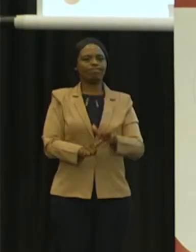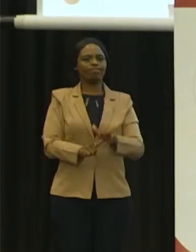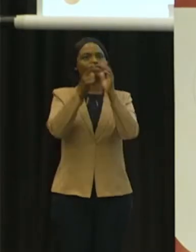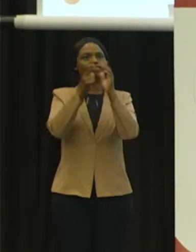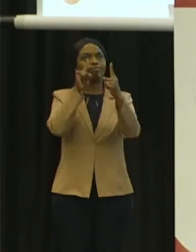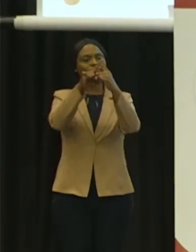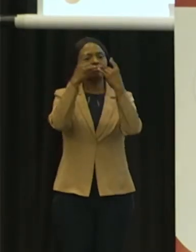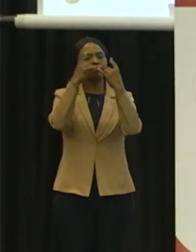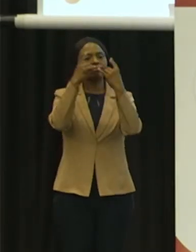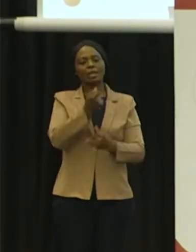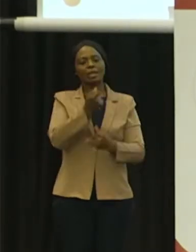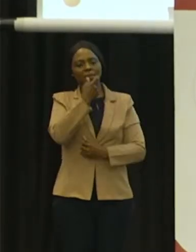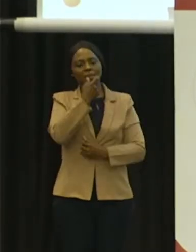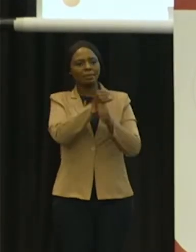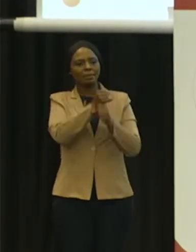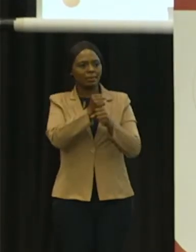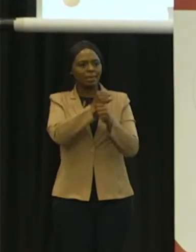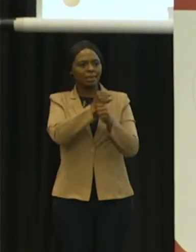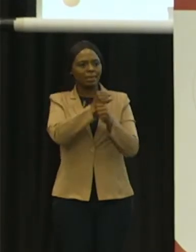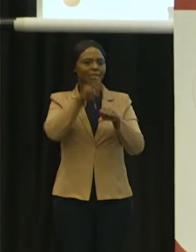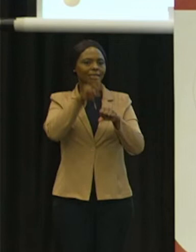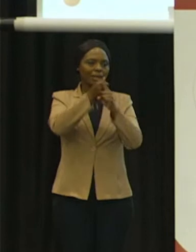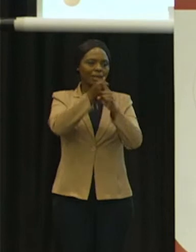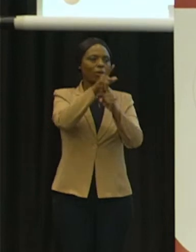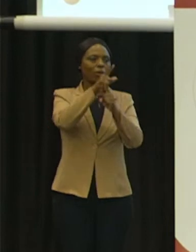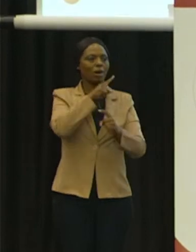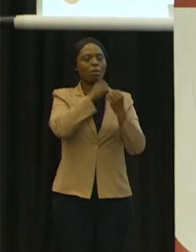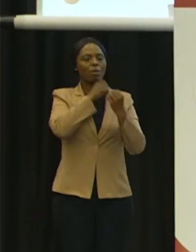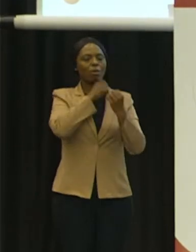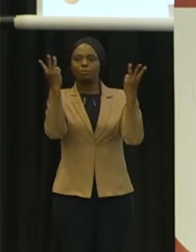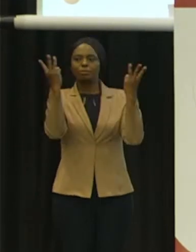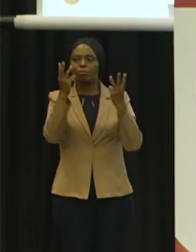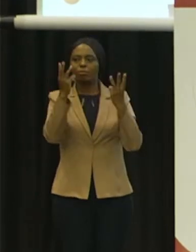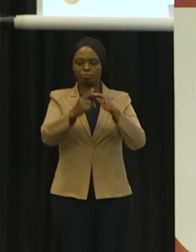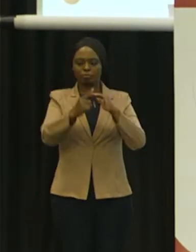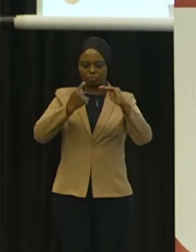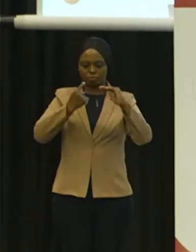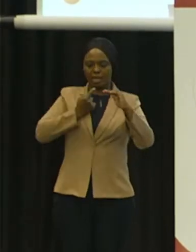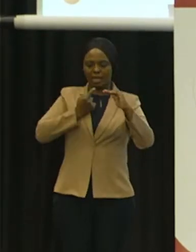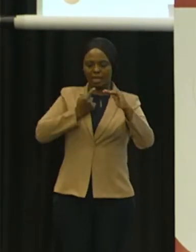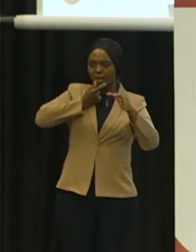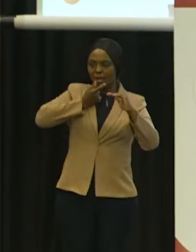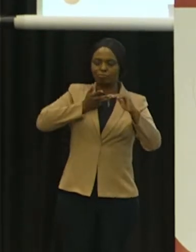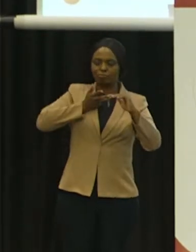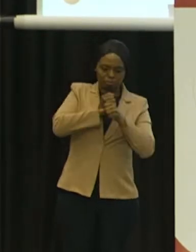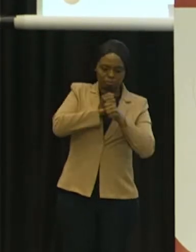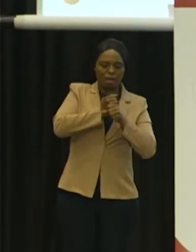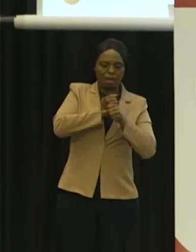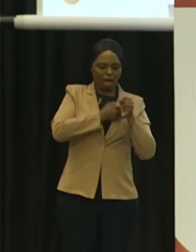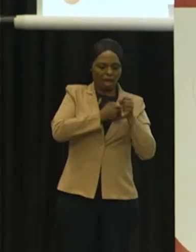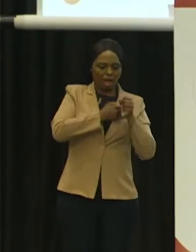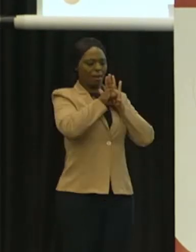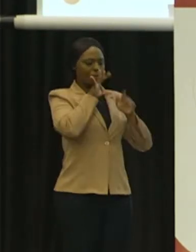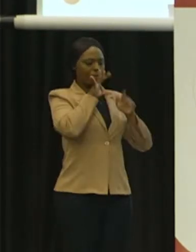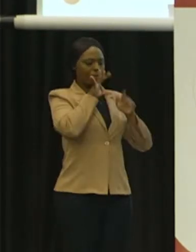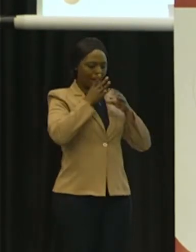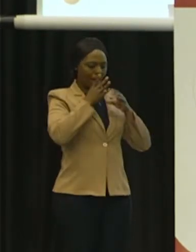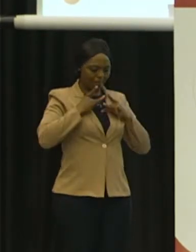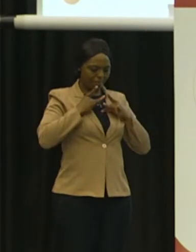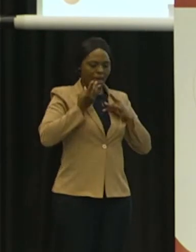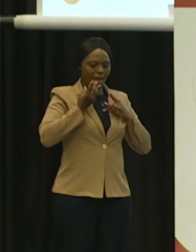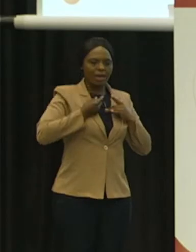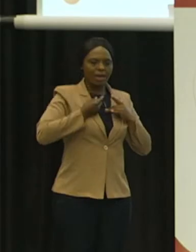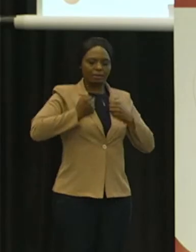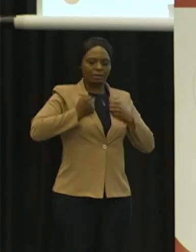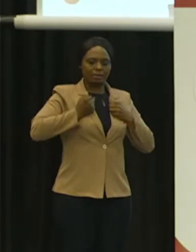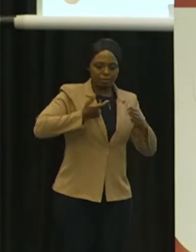treatment adherence, because we do have situations where people are coming for treatment, they come in and being diagnosed, they start in treatment, but they don't complete